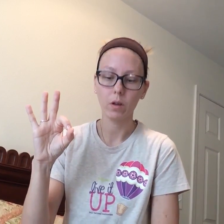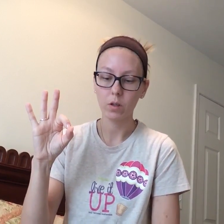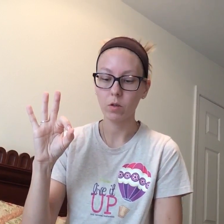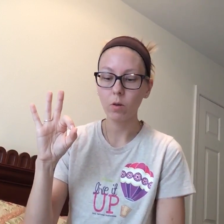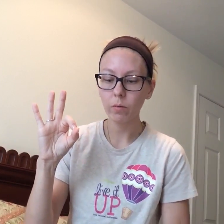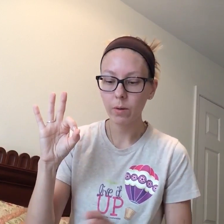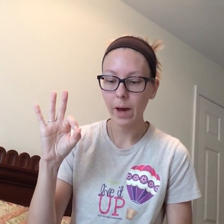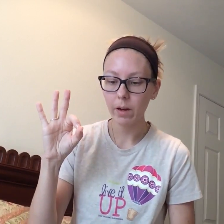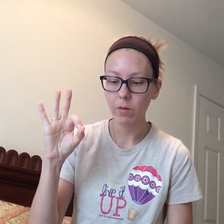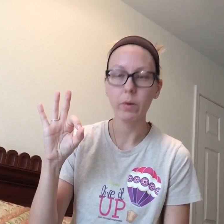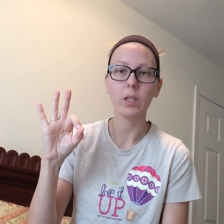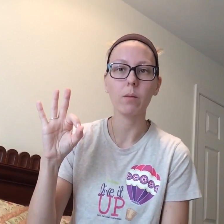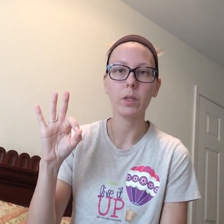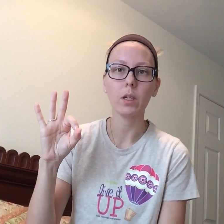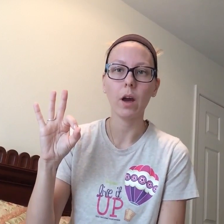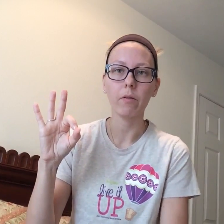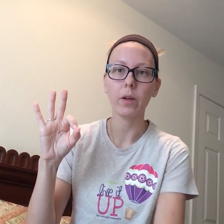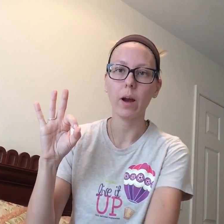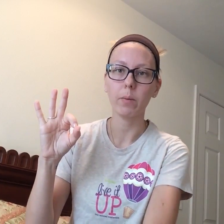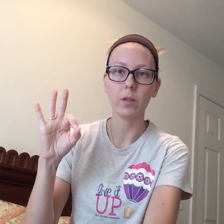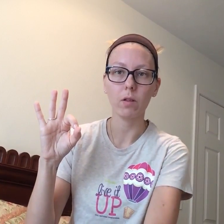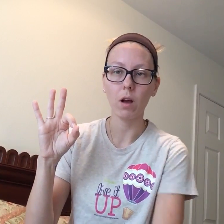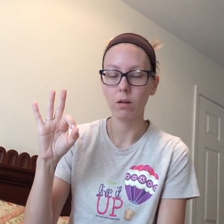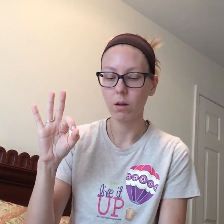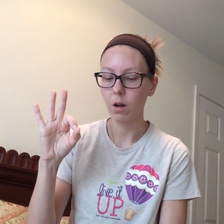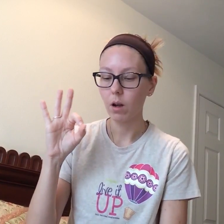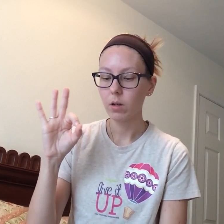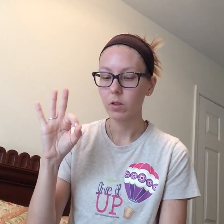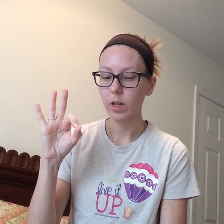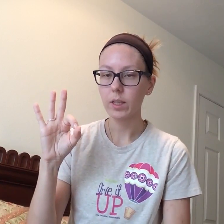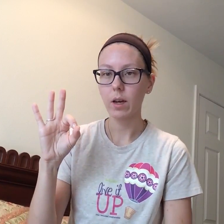So don't feel bad if you mix up D and F. It happens a lot. So that's F.